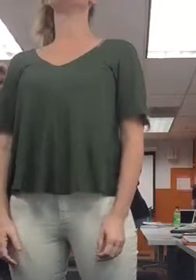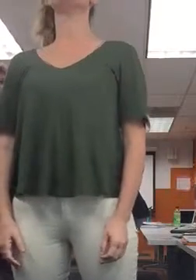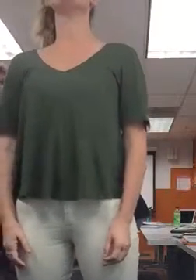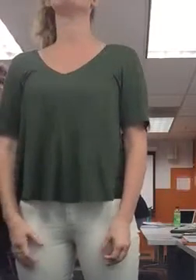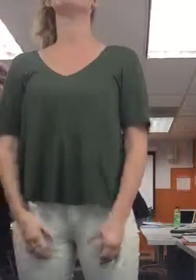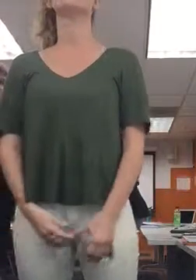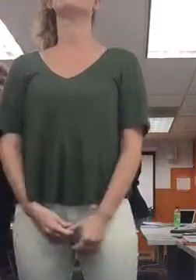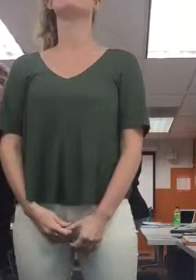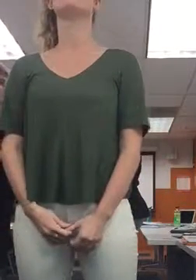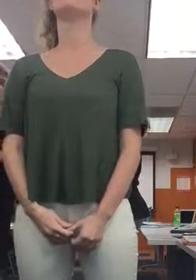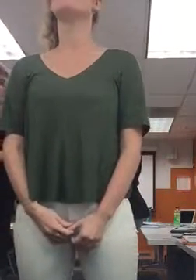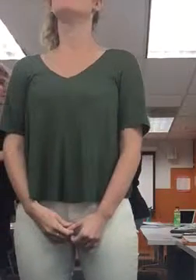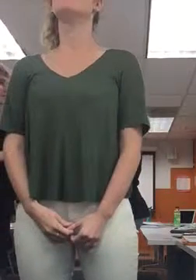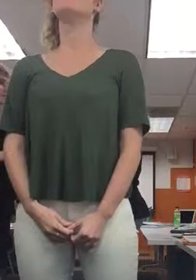their savings accumulated.